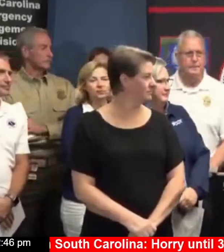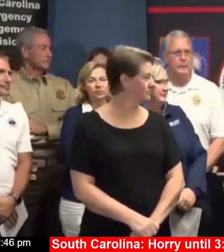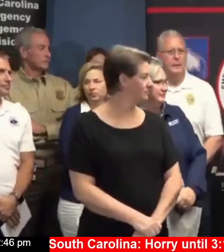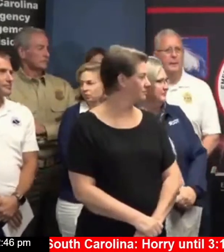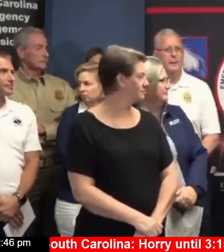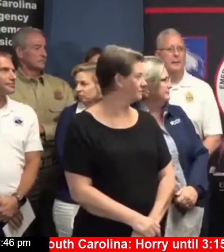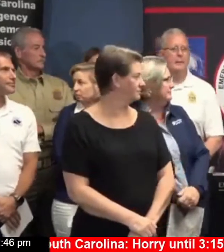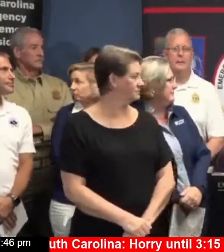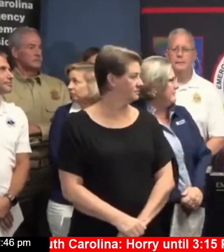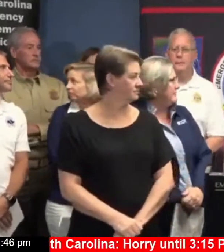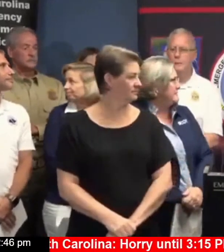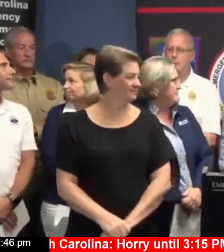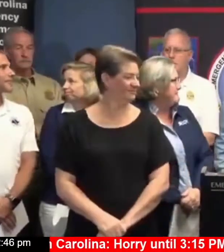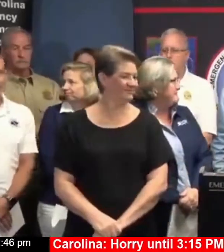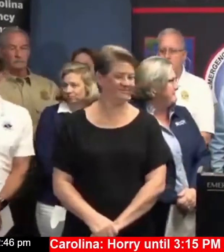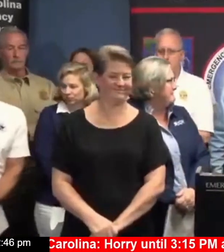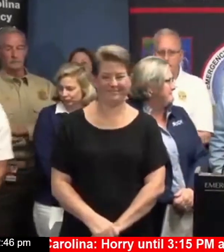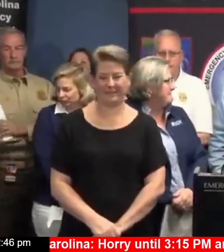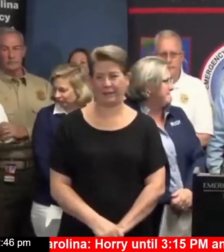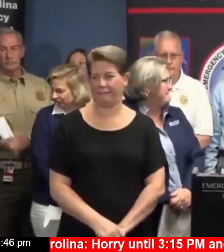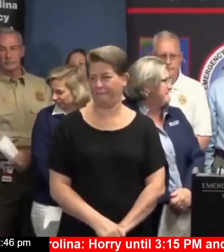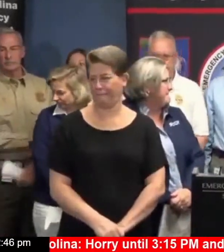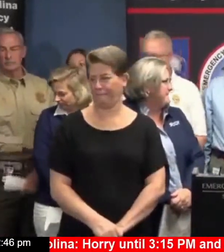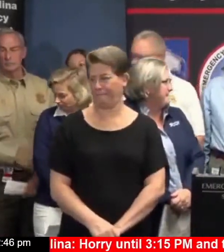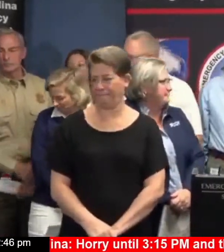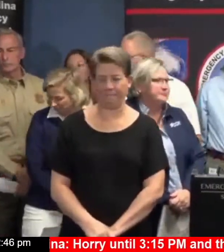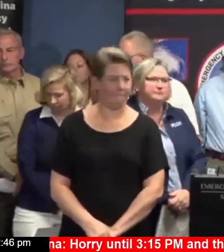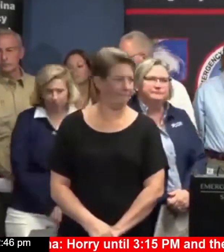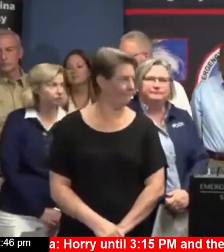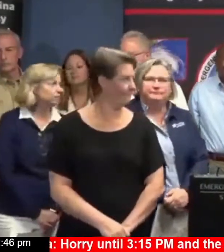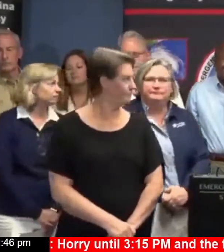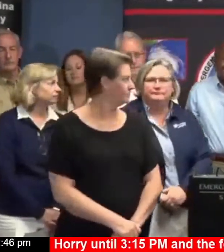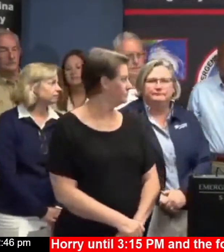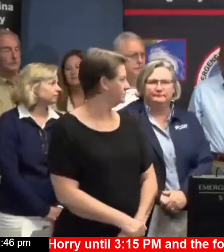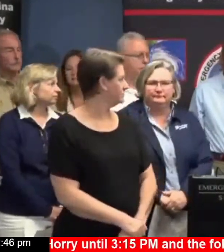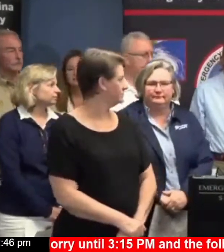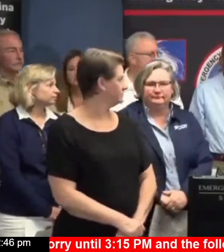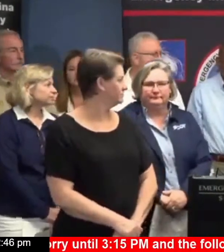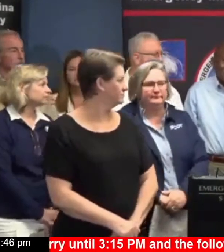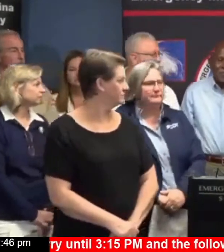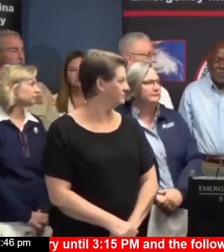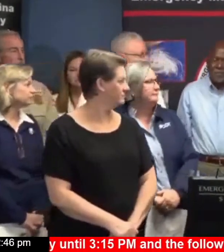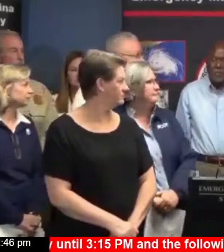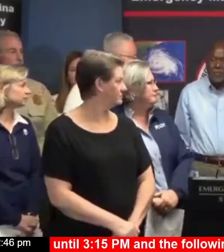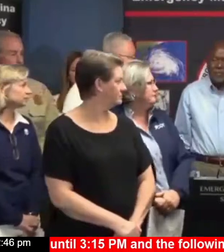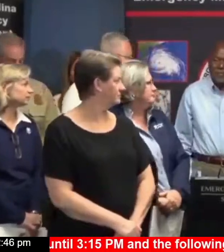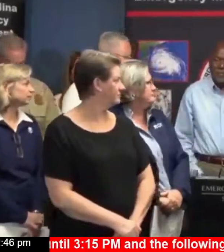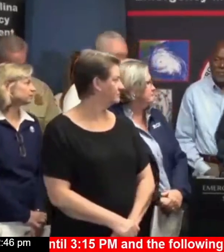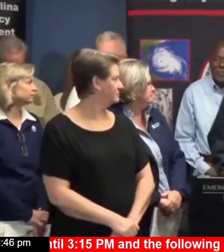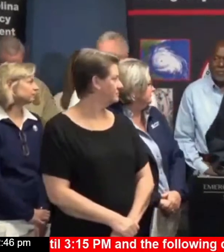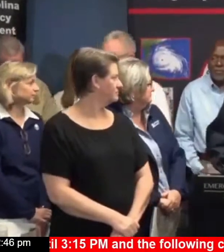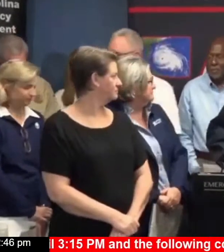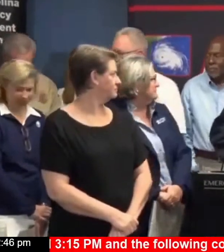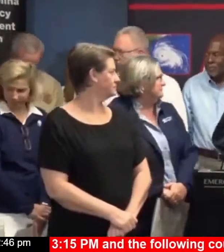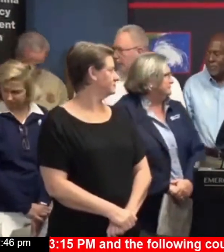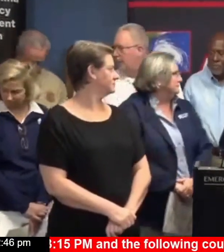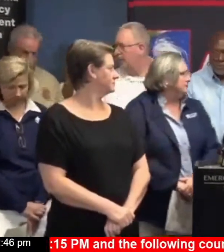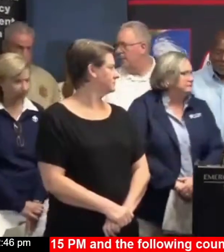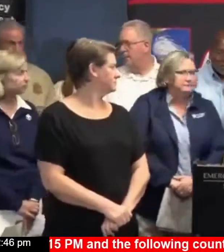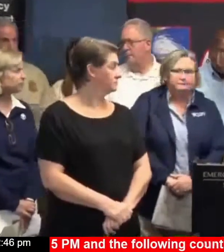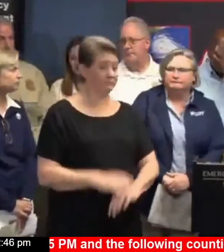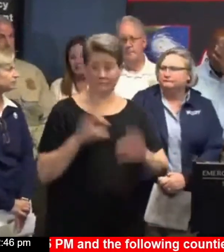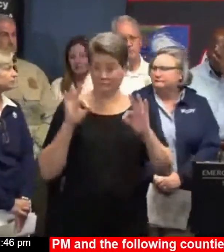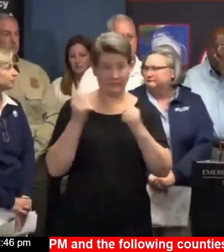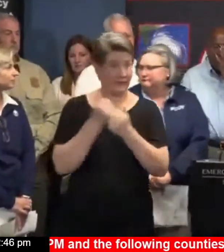see Henry is there, so we're going to stand by and wait for Henry to talk, and then we'll come back with live coverage. Is